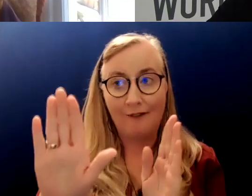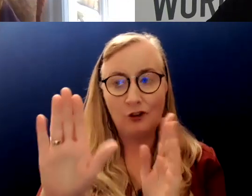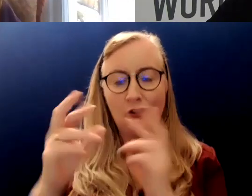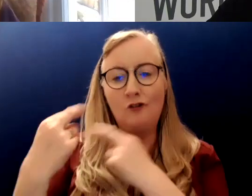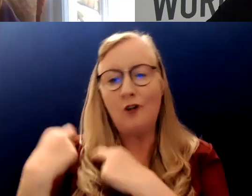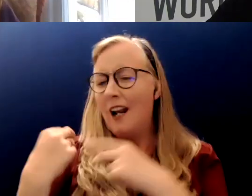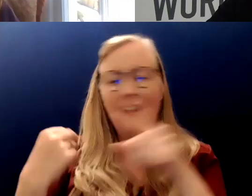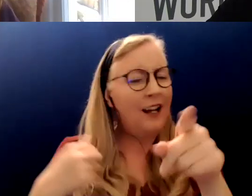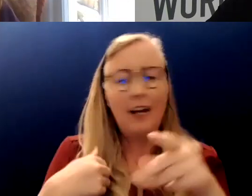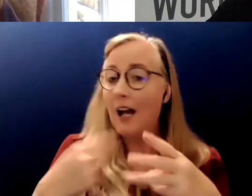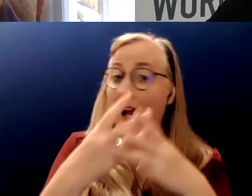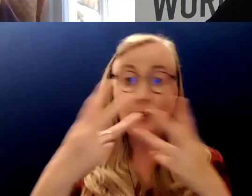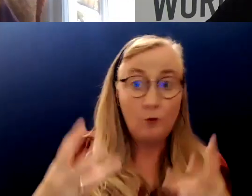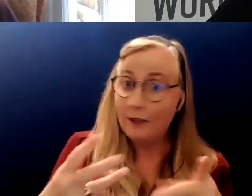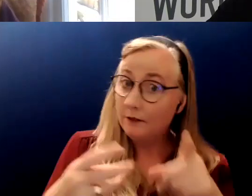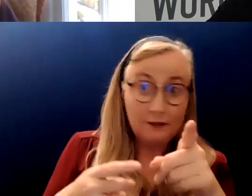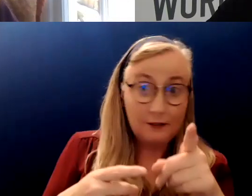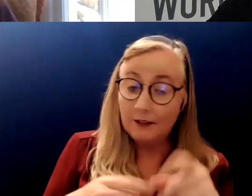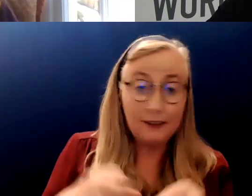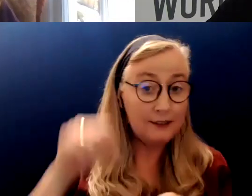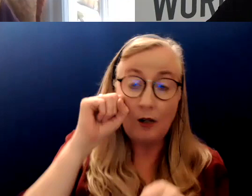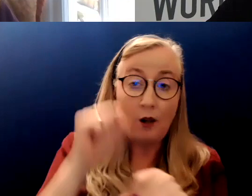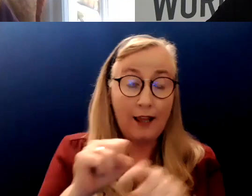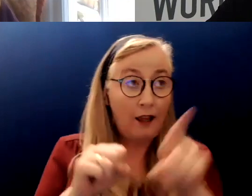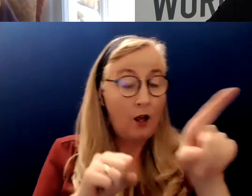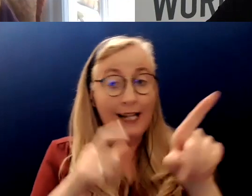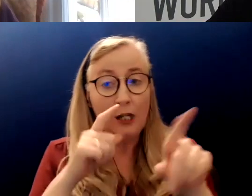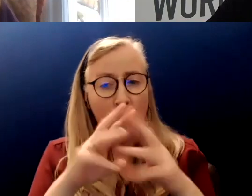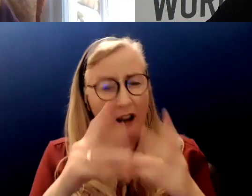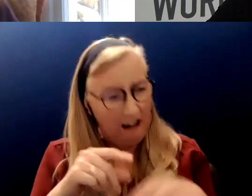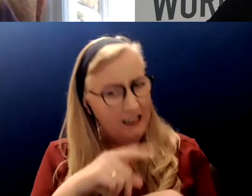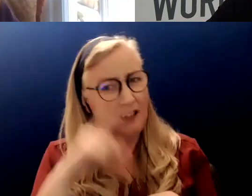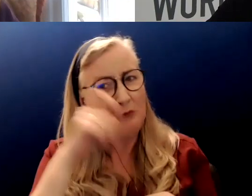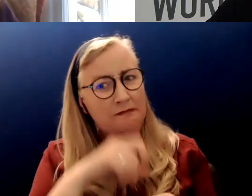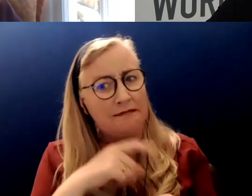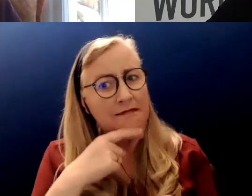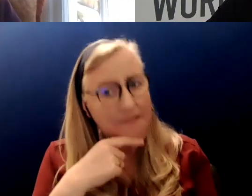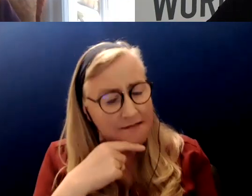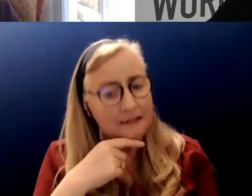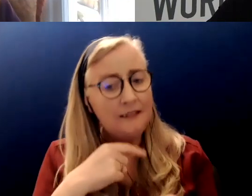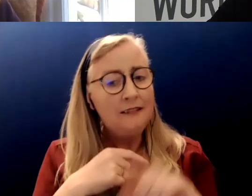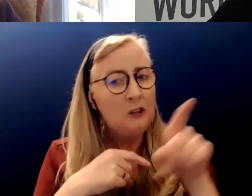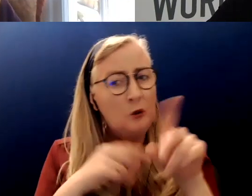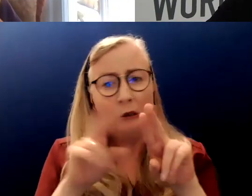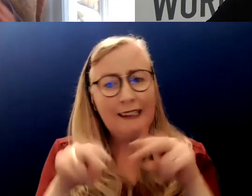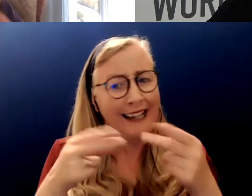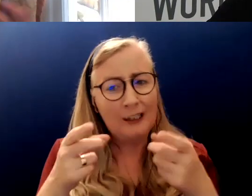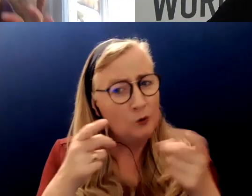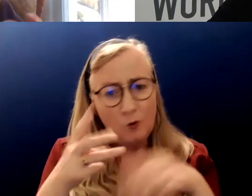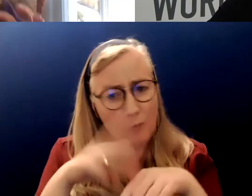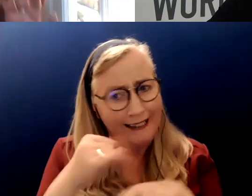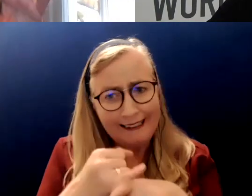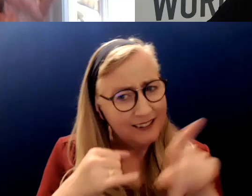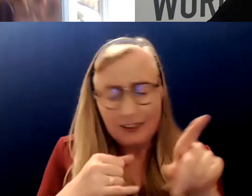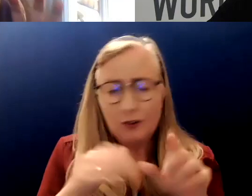want to make it sound as though in the hearing world it's awkward and I can't per- function well, or the deaf world.